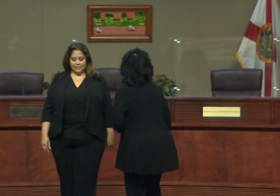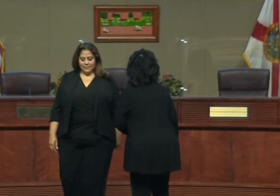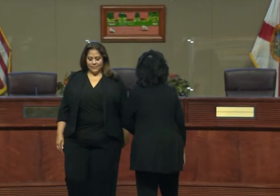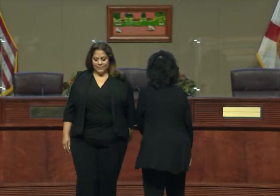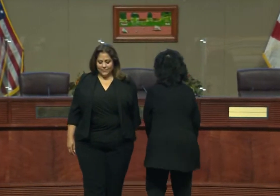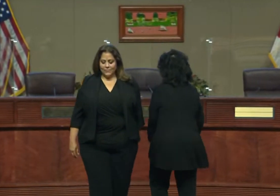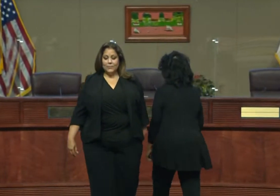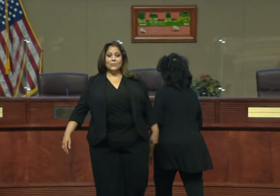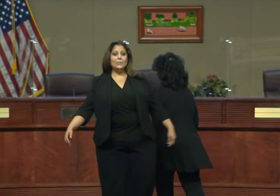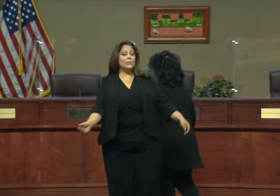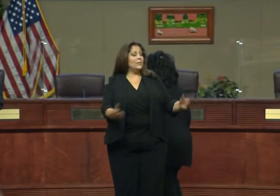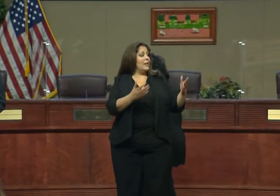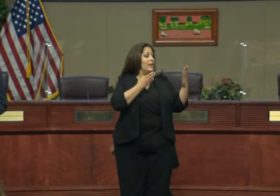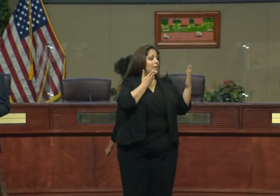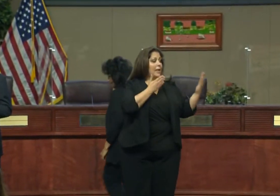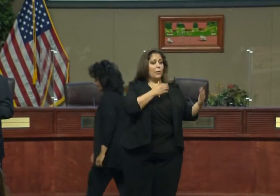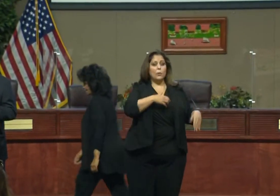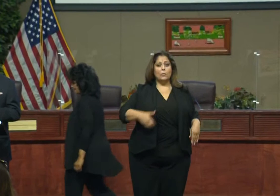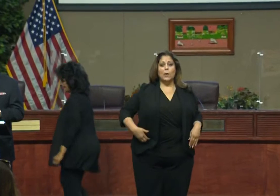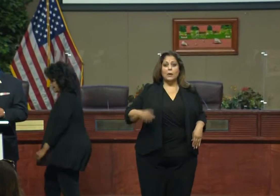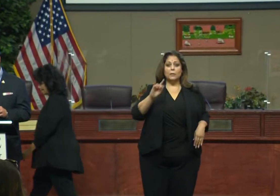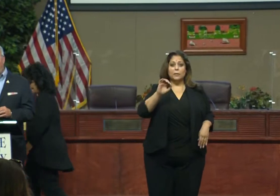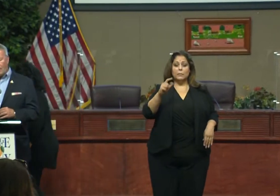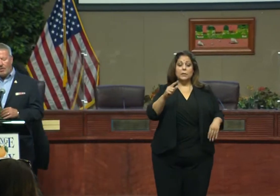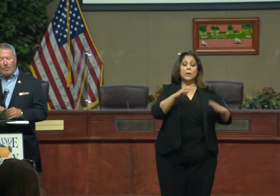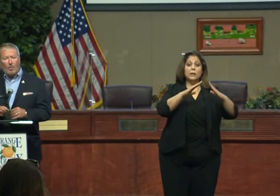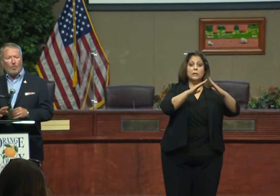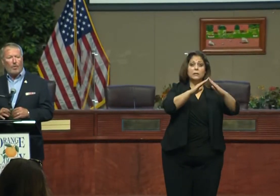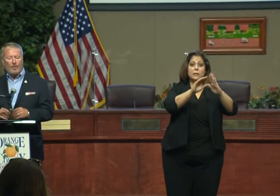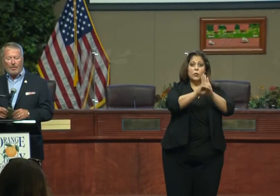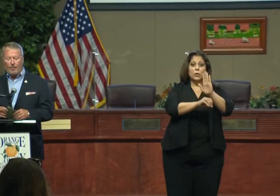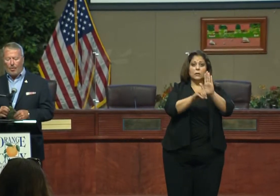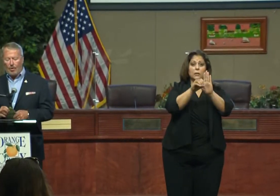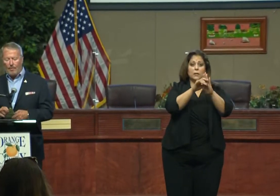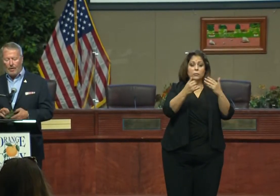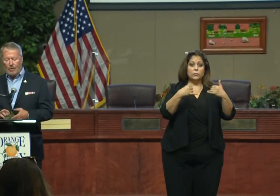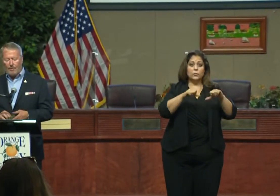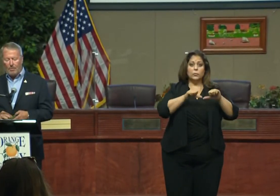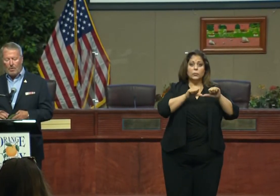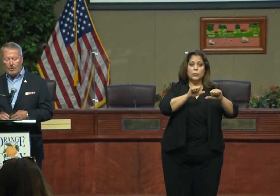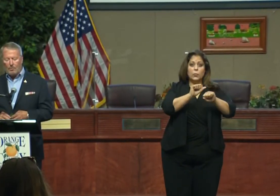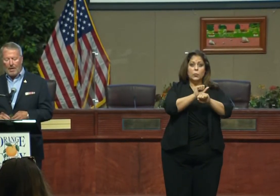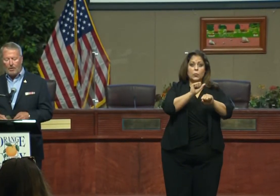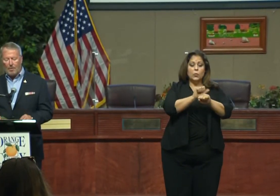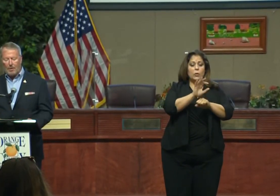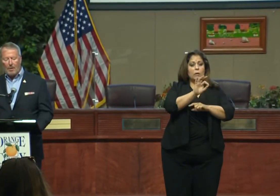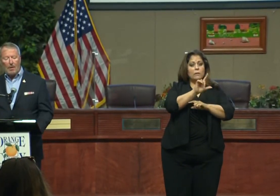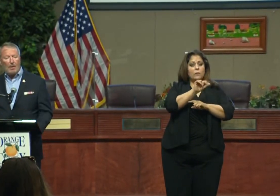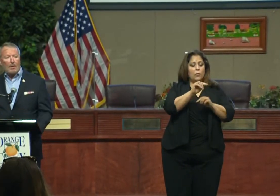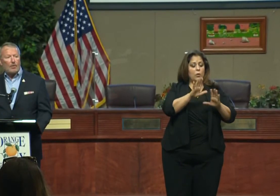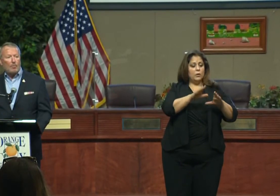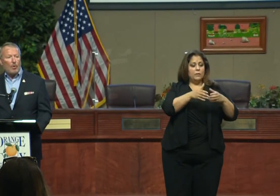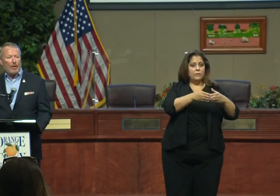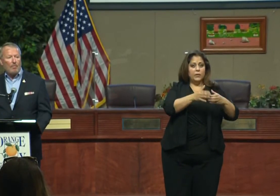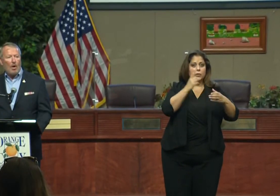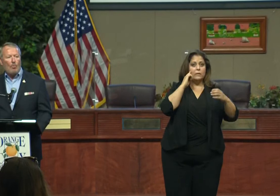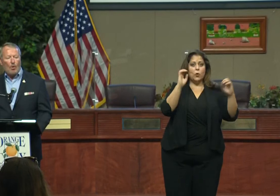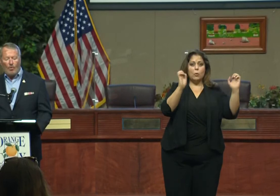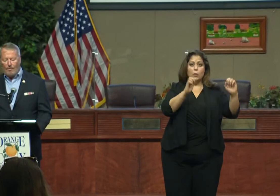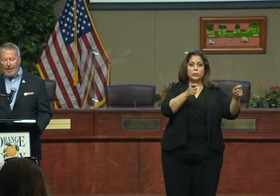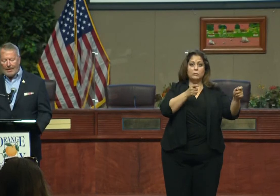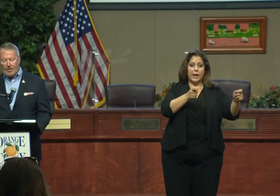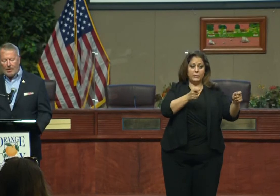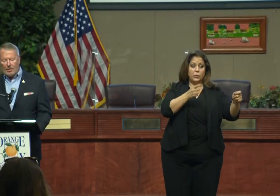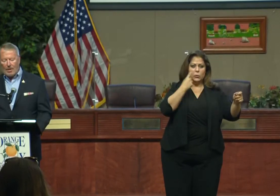Thank you, Mayor Demings. The City of Orlando is continuing to work with the Florida Division of Emergency Management to bring